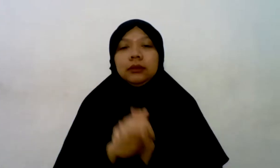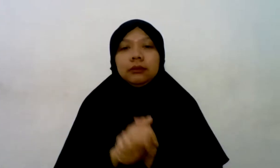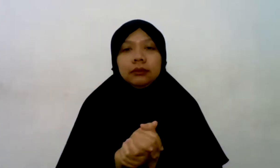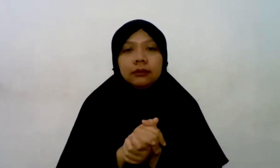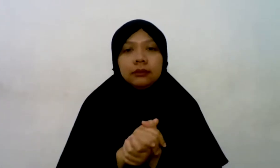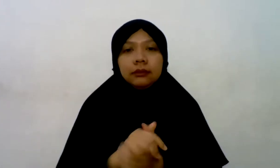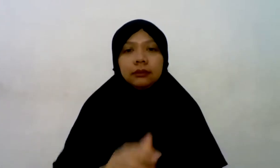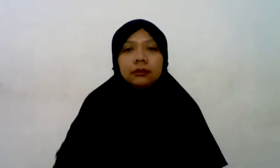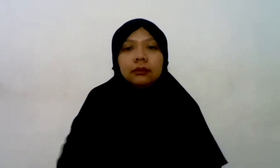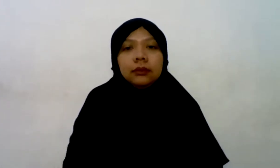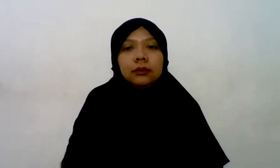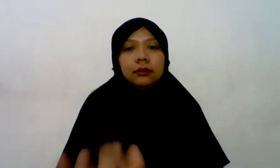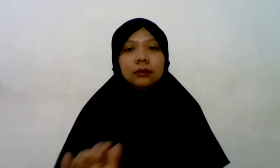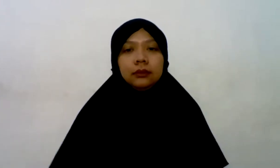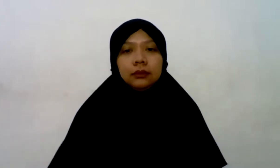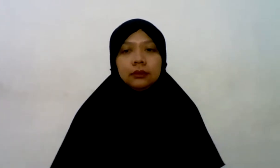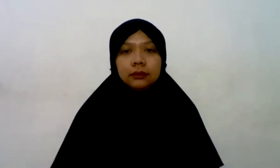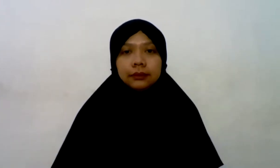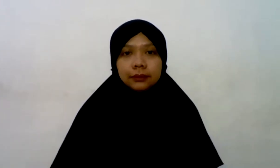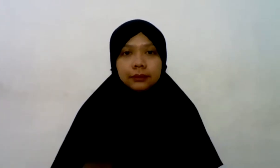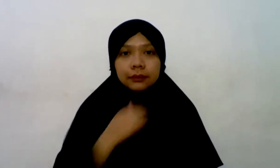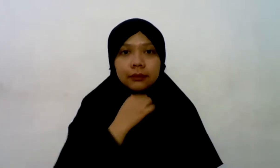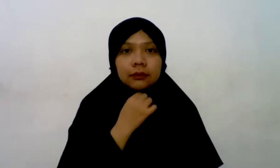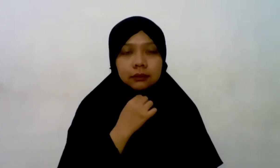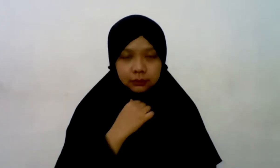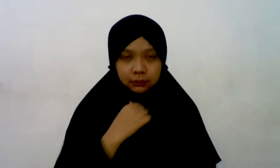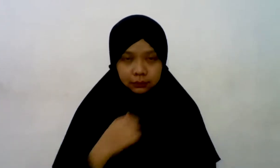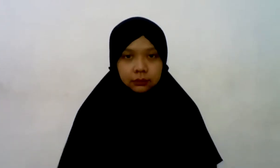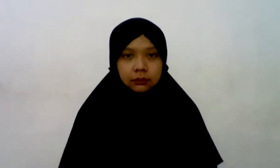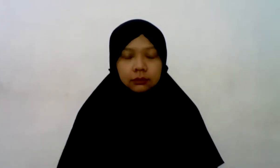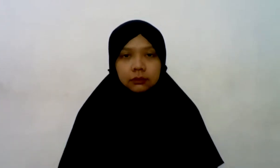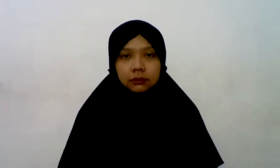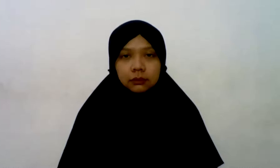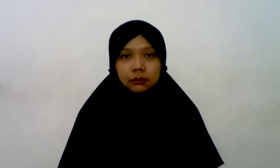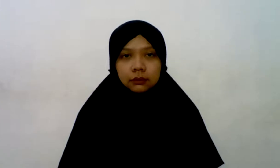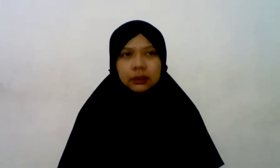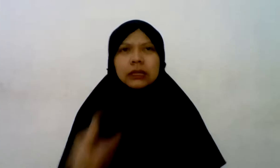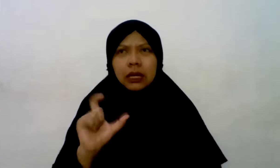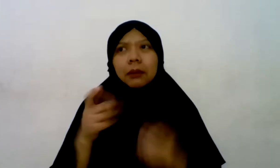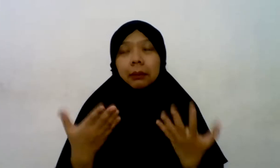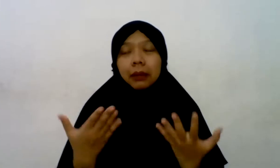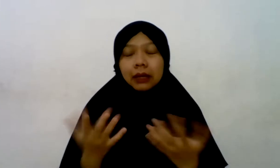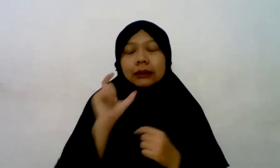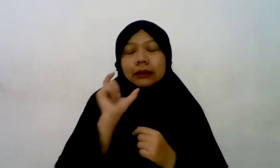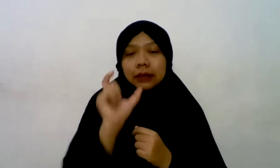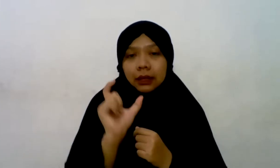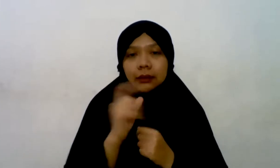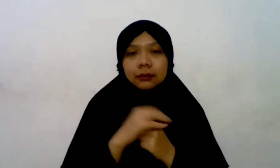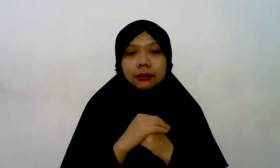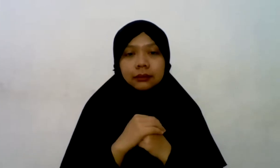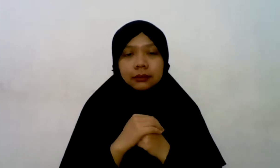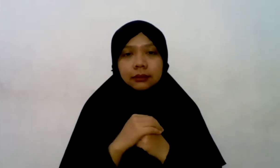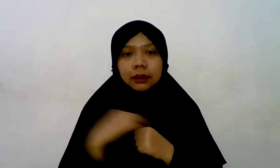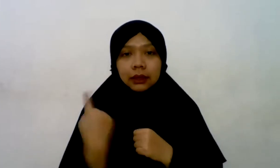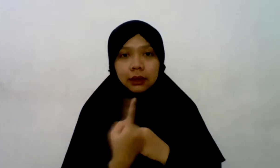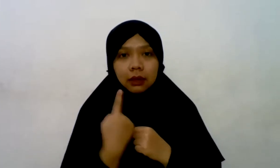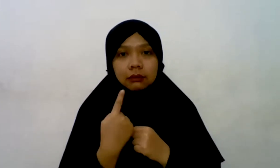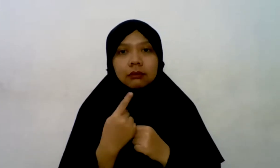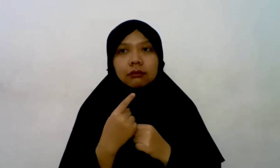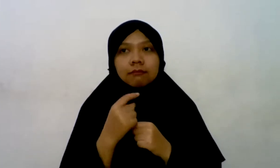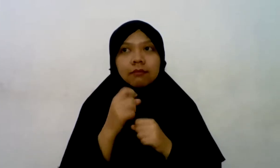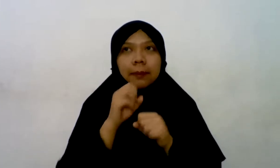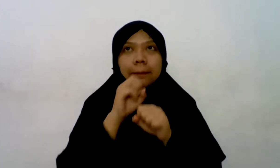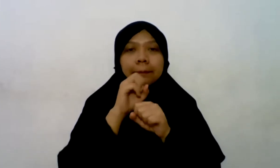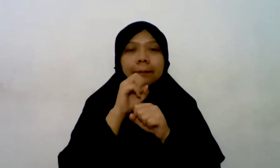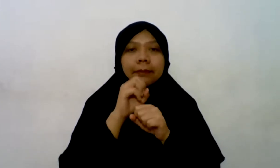of information. Then what we did is we post on our social media and also